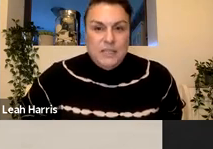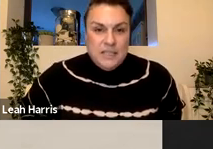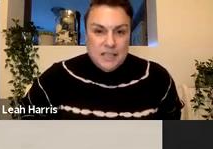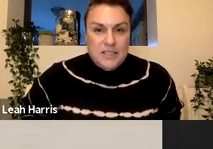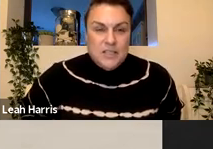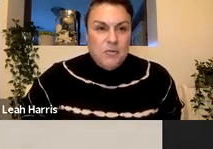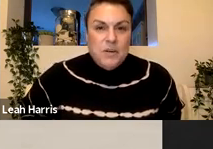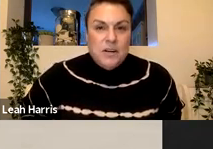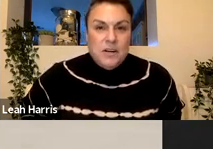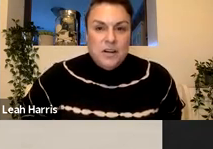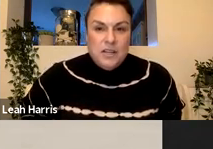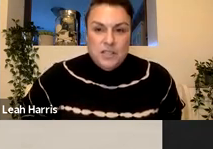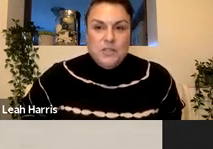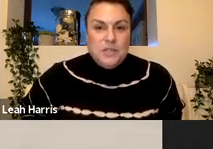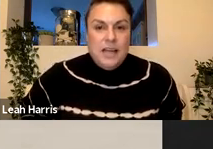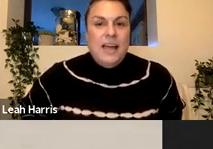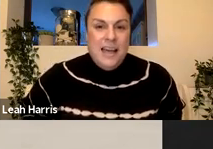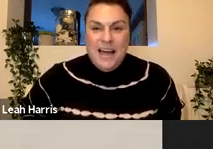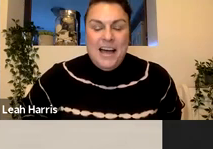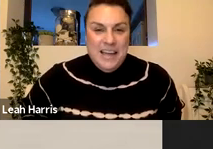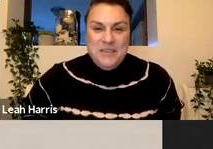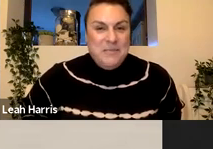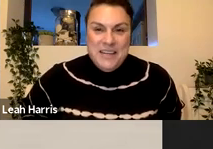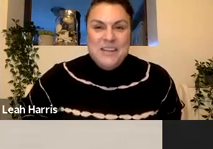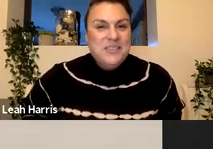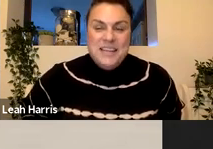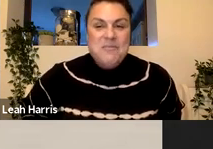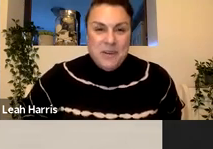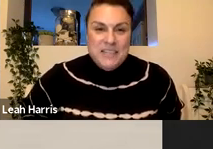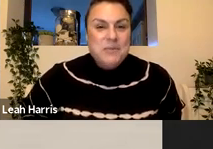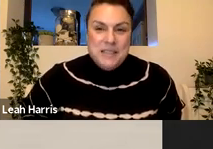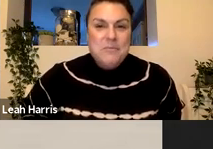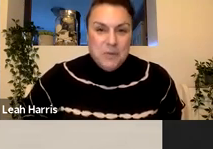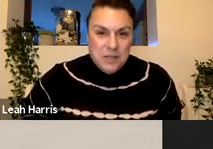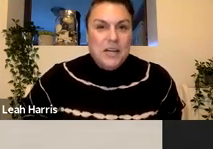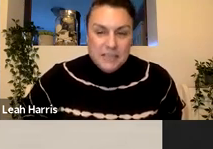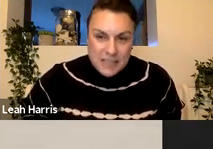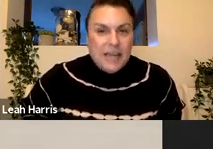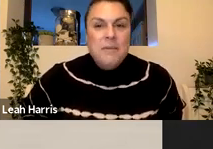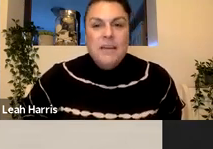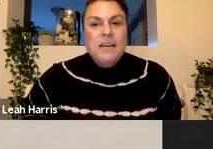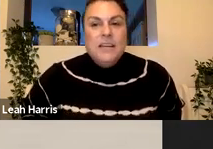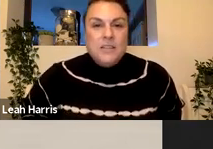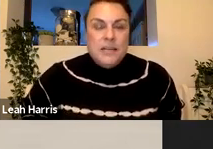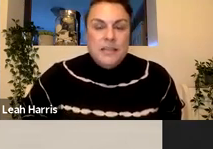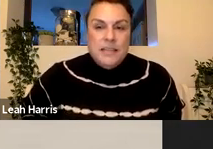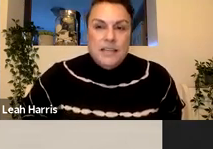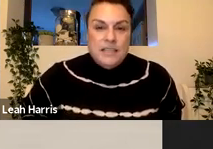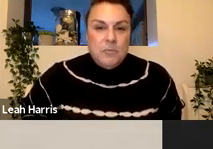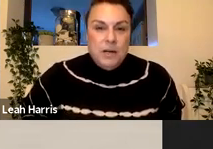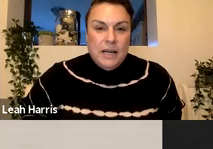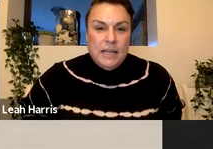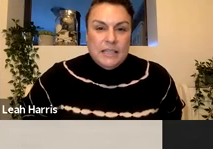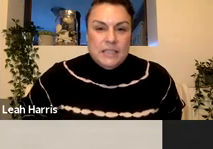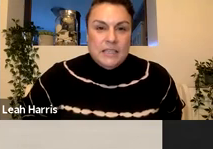have been discussed so far are issues that i and many others have raised with them for a long time so i think